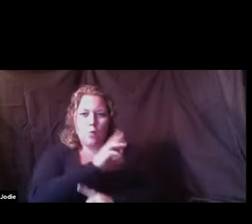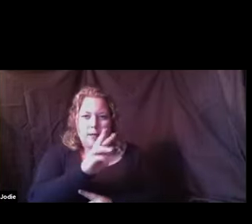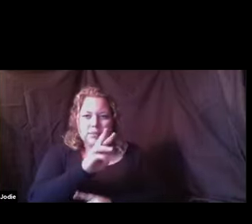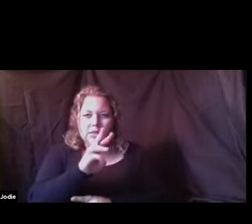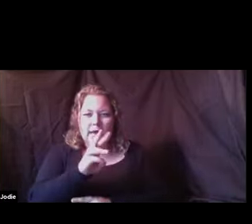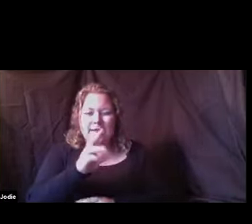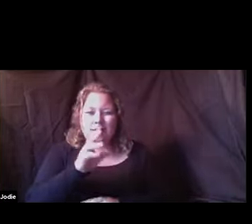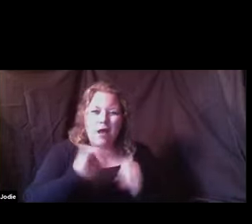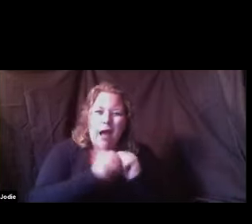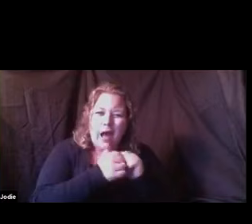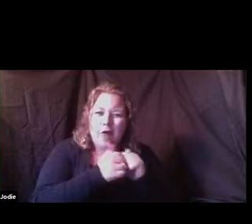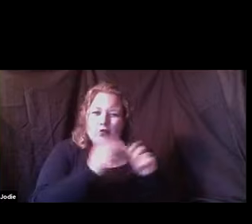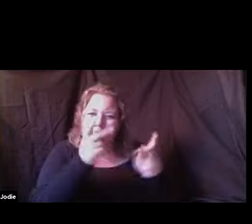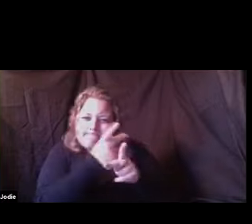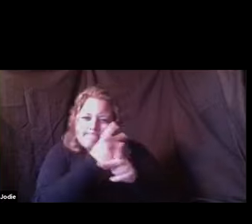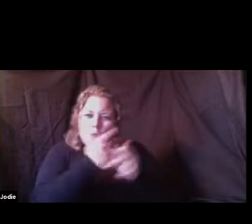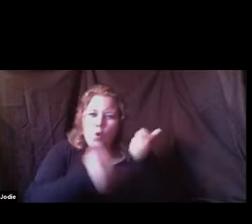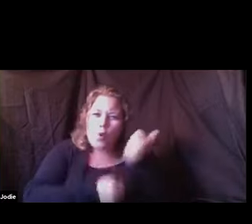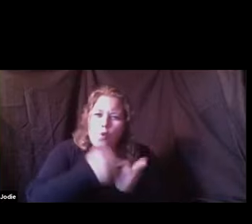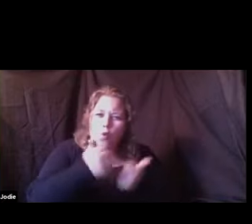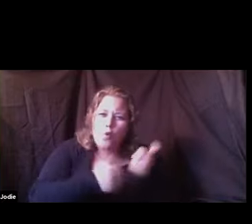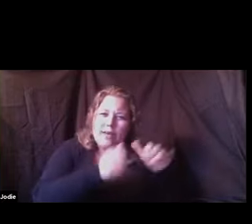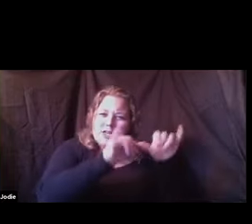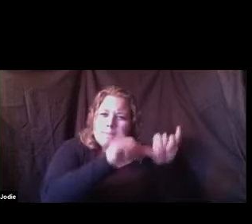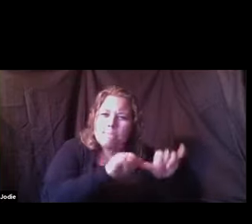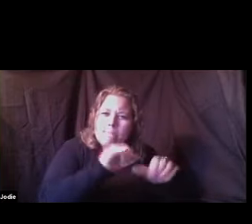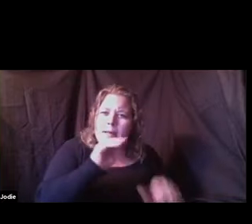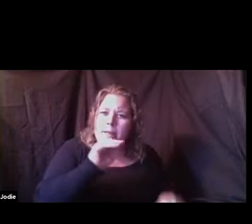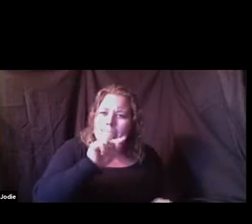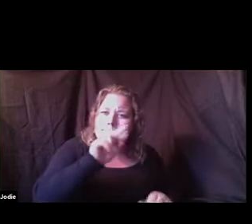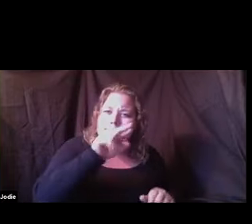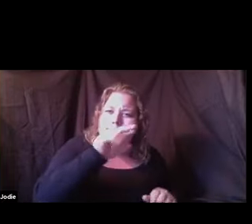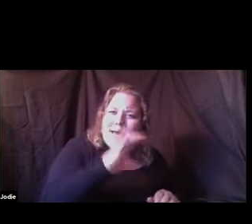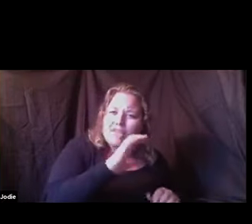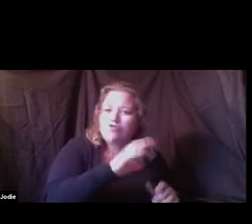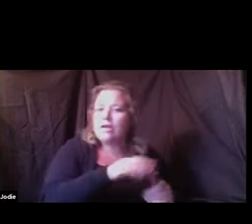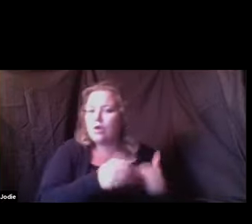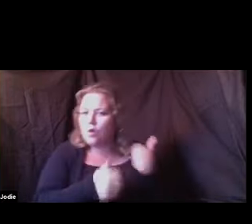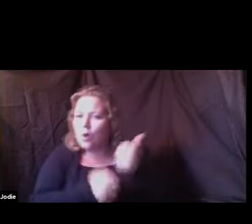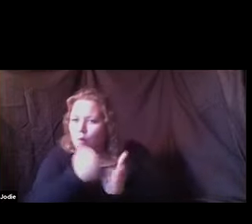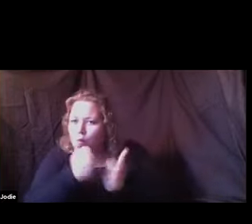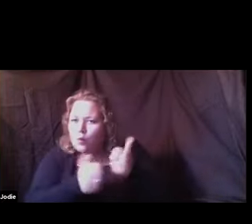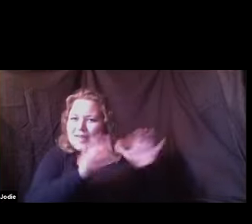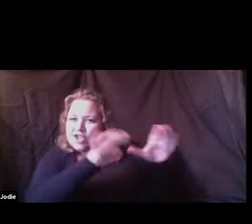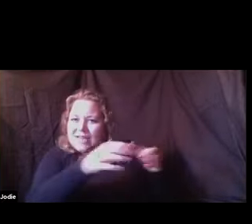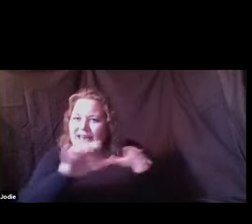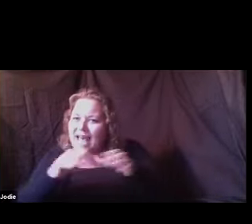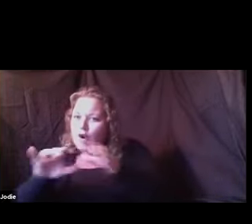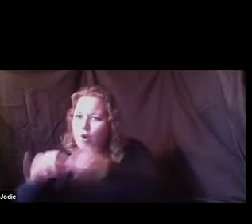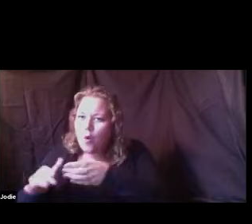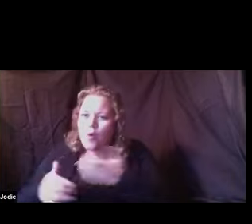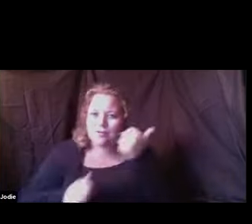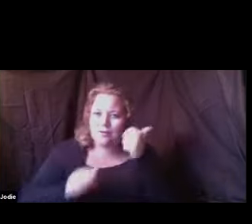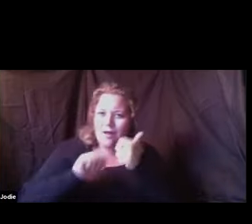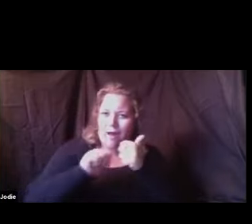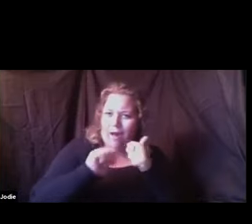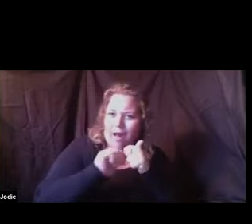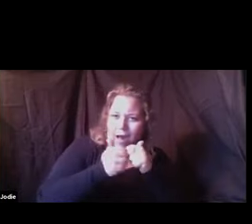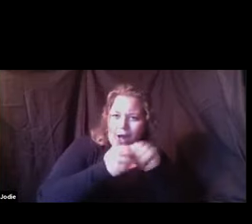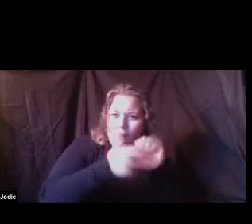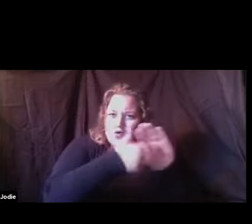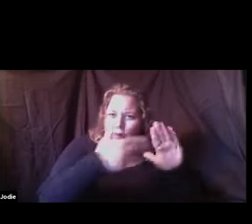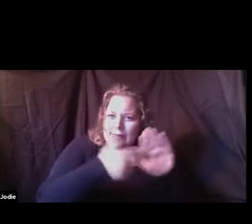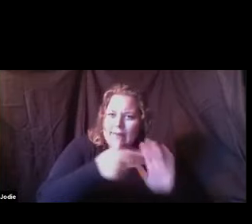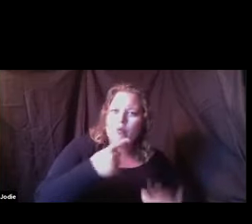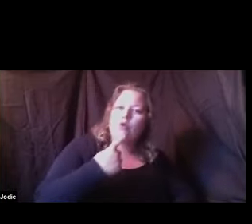the metrics and what should turn a metric green, yellow, orange, and red. And I just